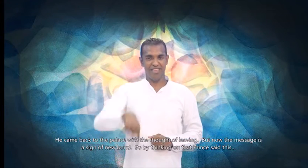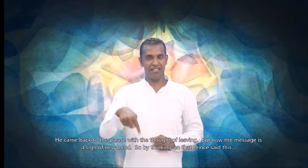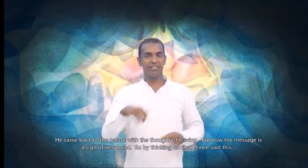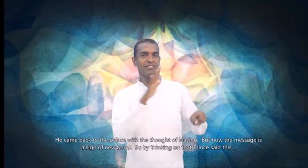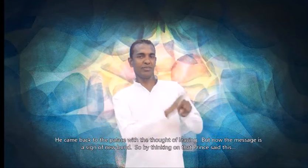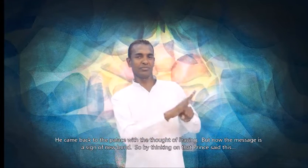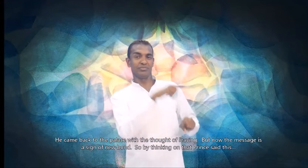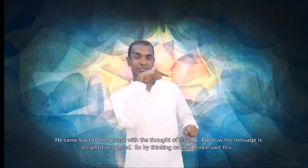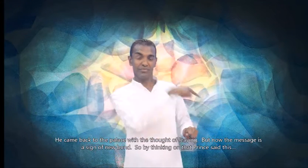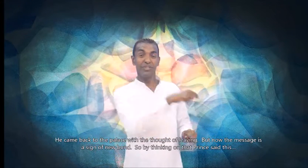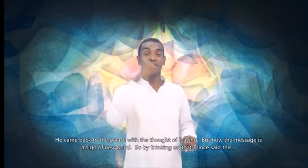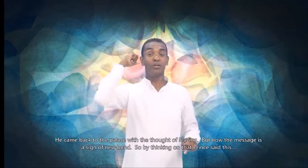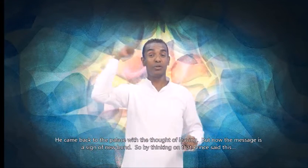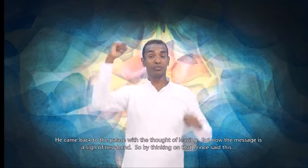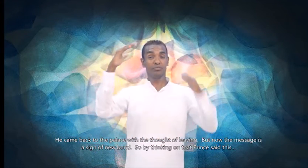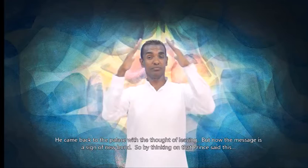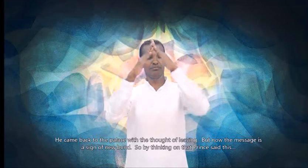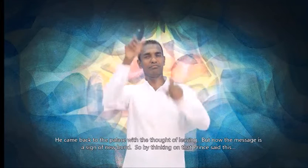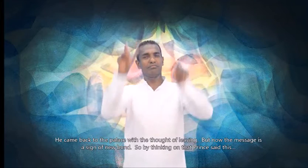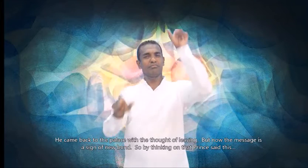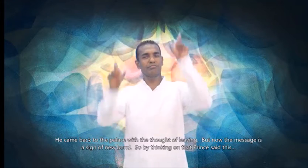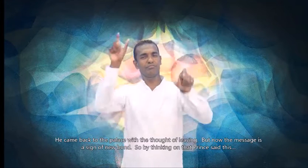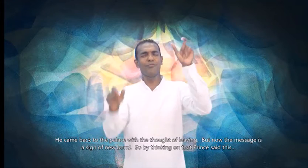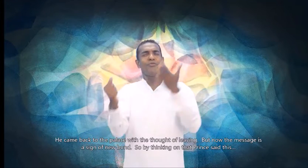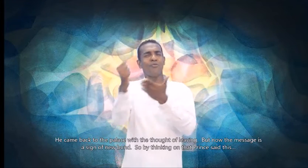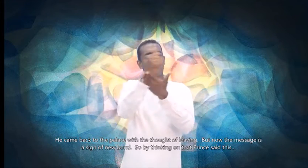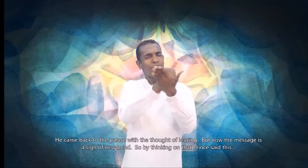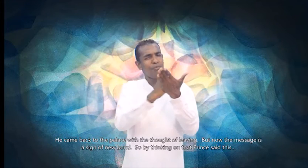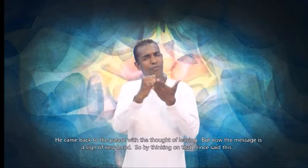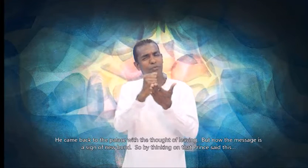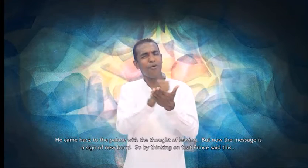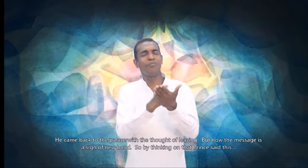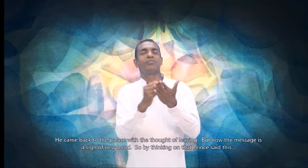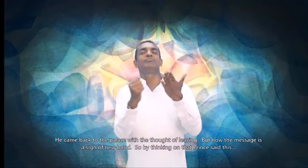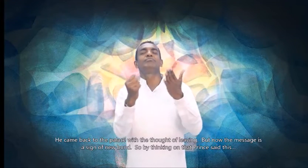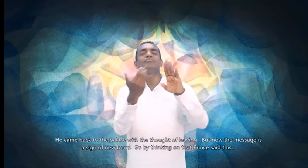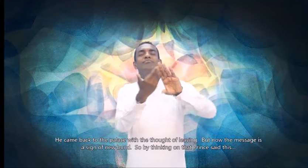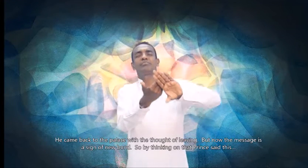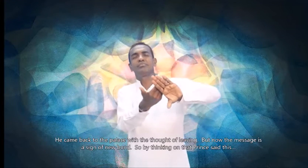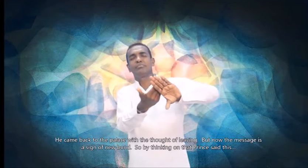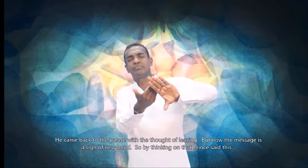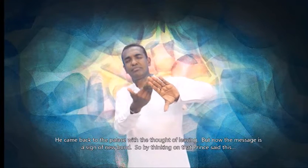newborn. So, by thinking on that, Prince said this.